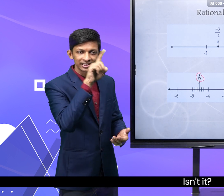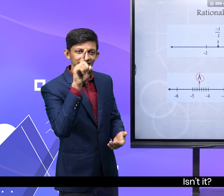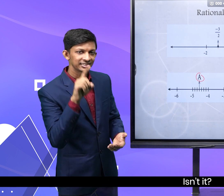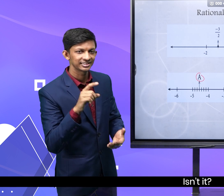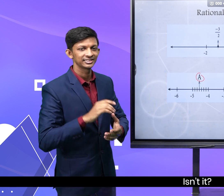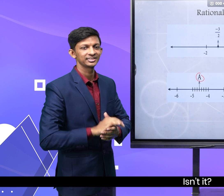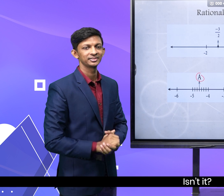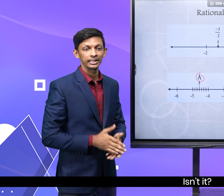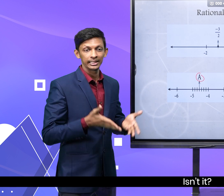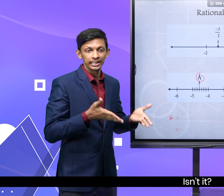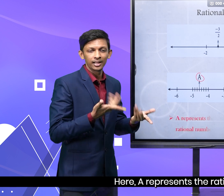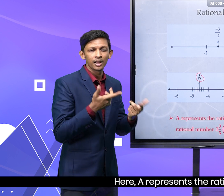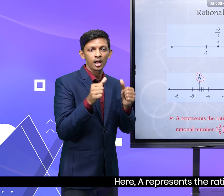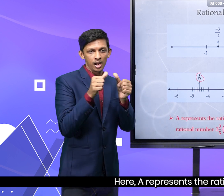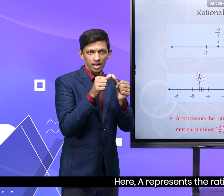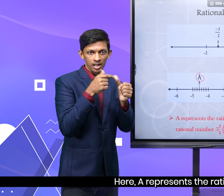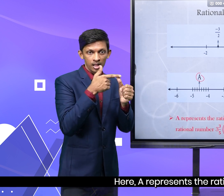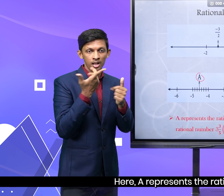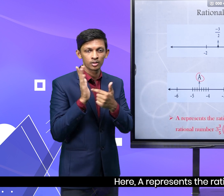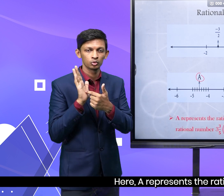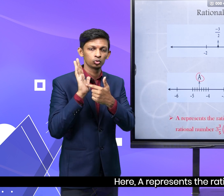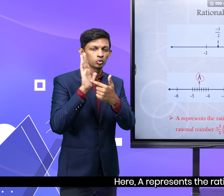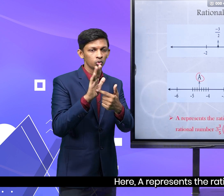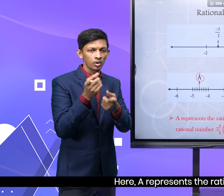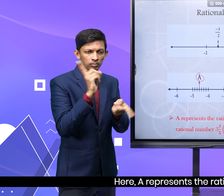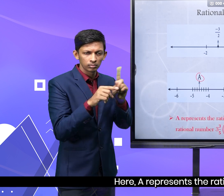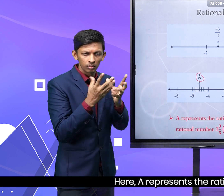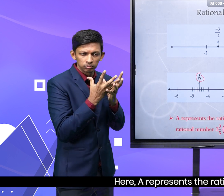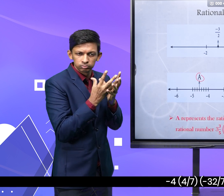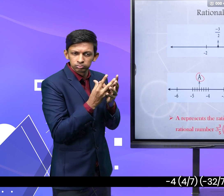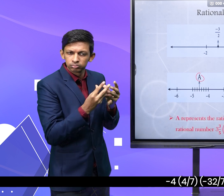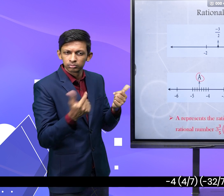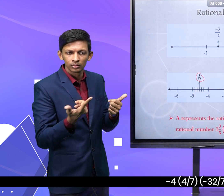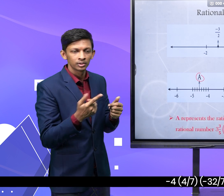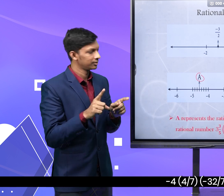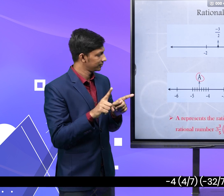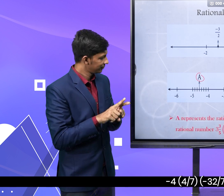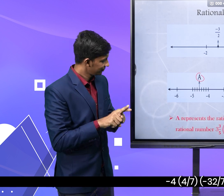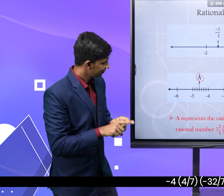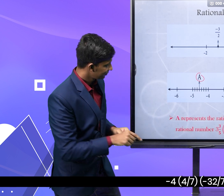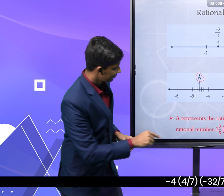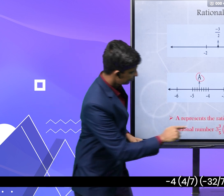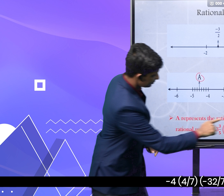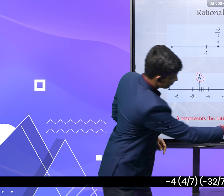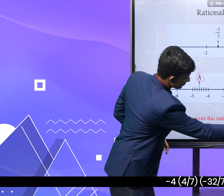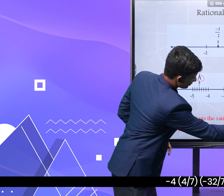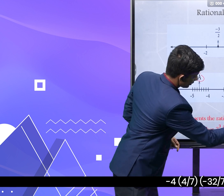Isn't it? Here, a represents the rational number minus 4 by 7